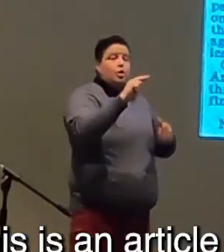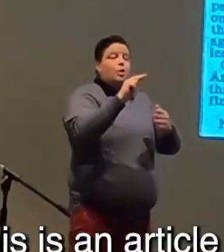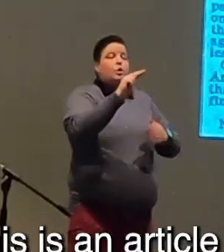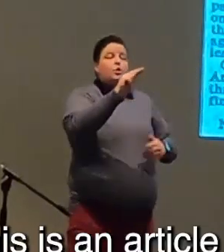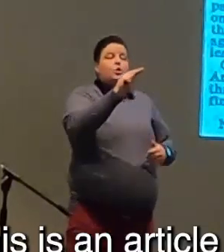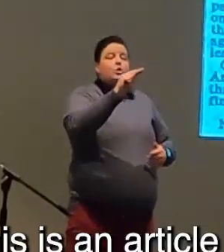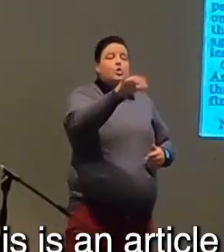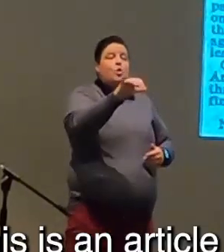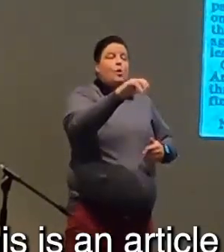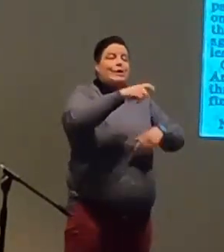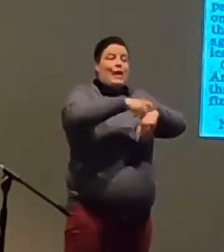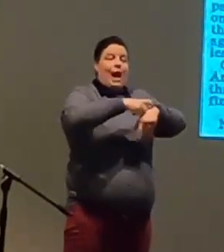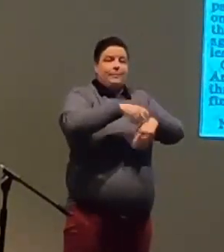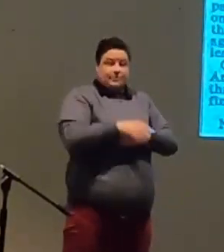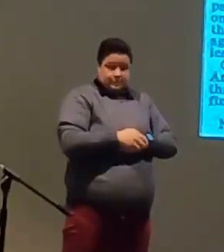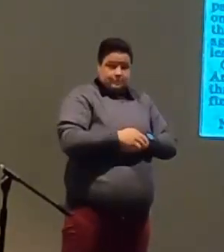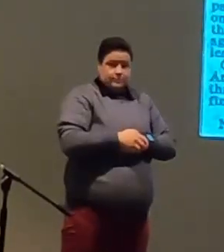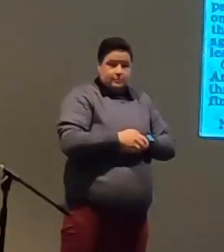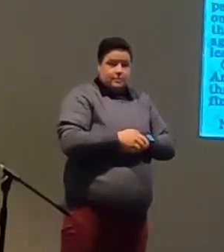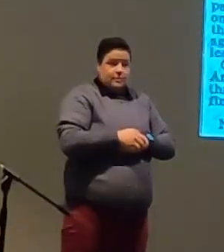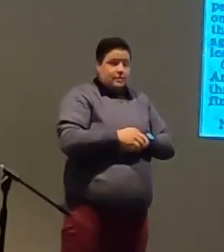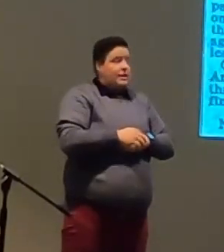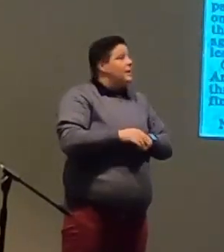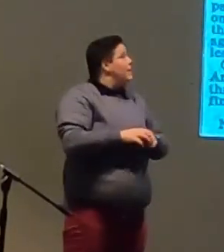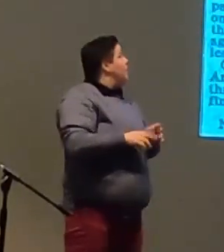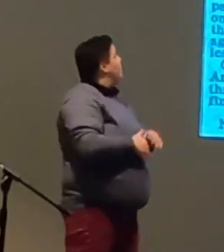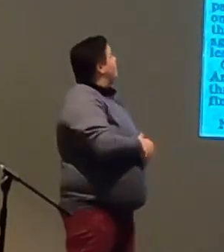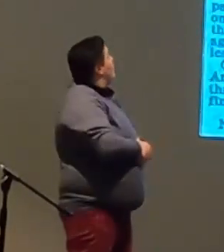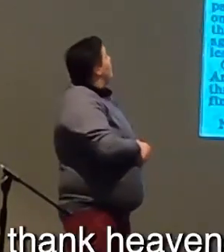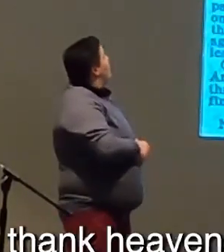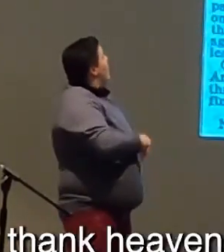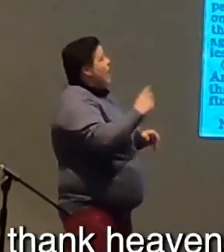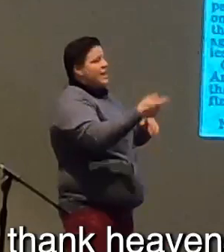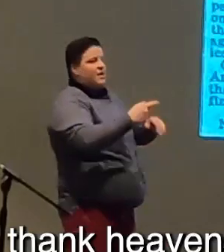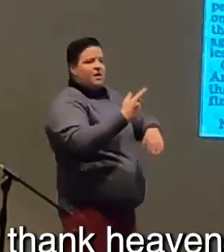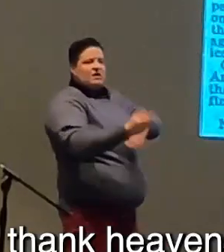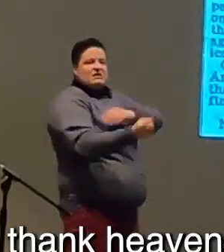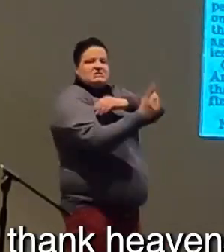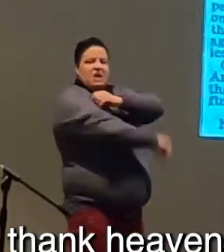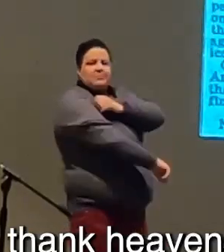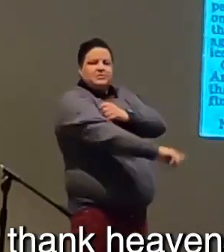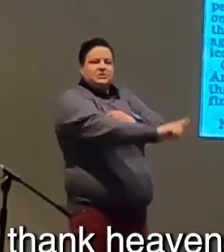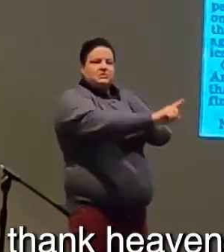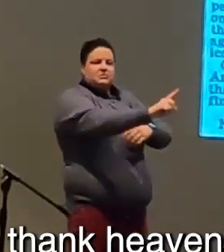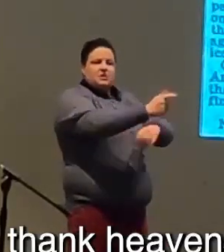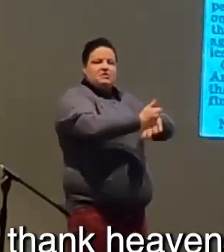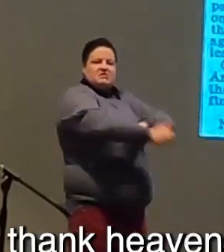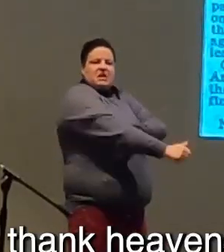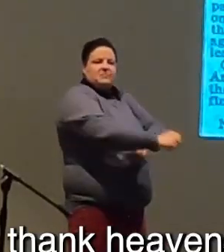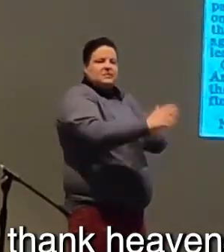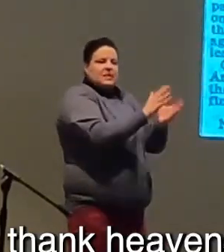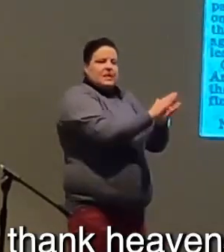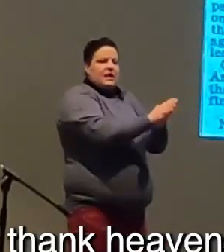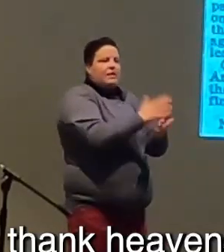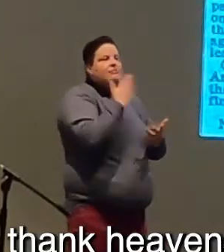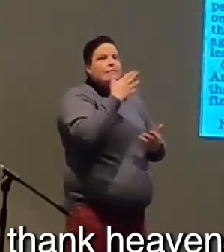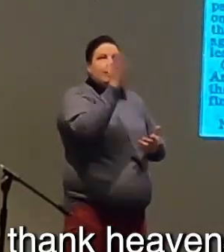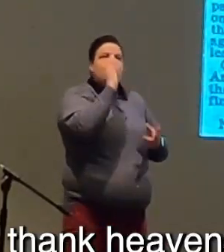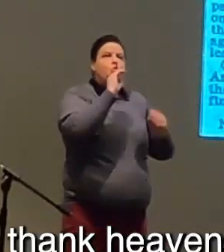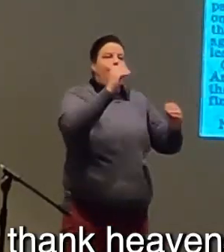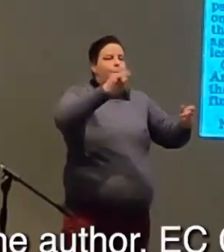early 1907, and it's titled, "Condemns the Academy, and thank heavens it has no monopoly on American